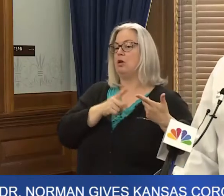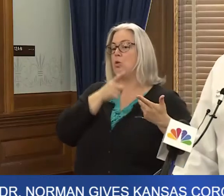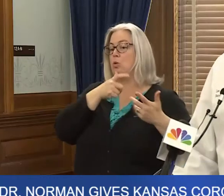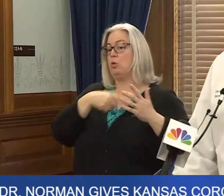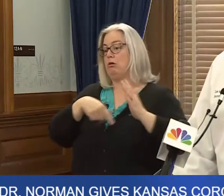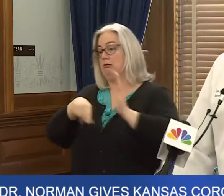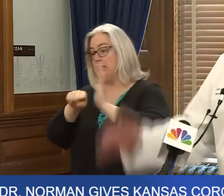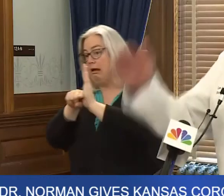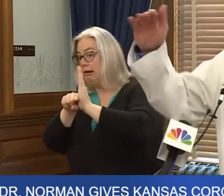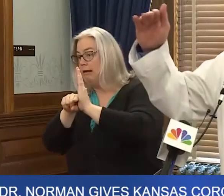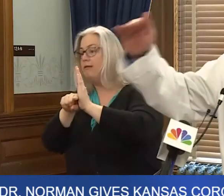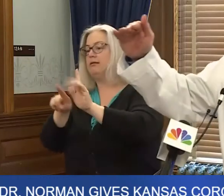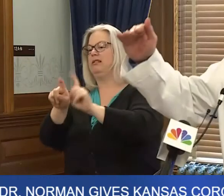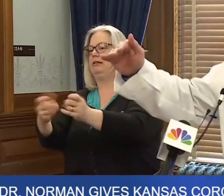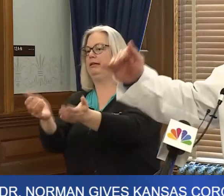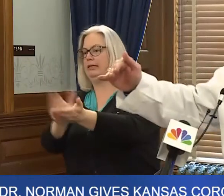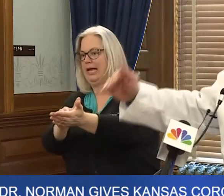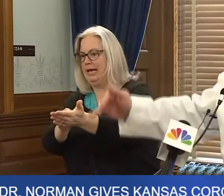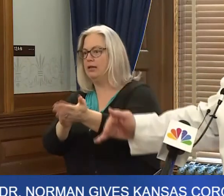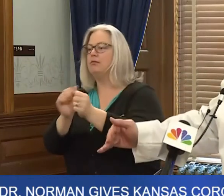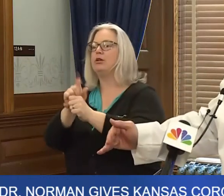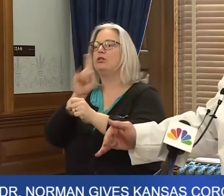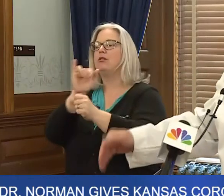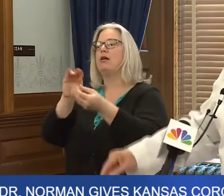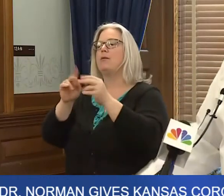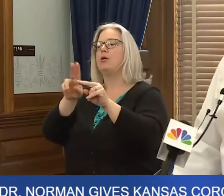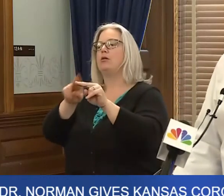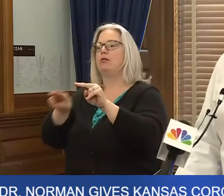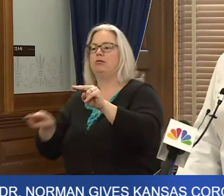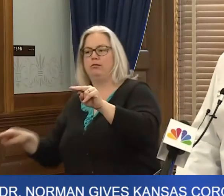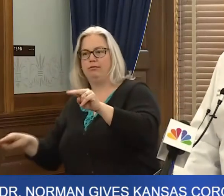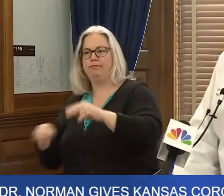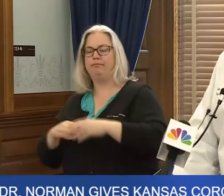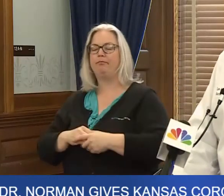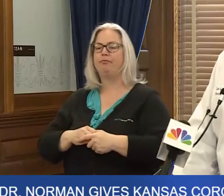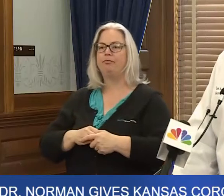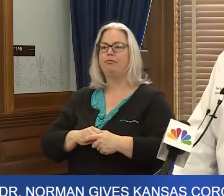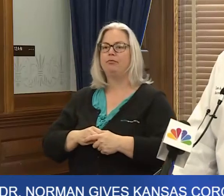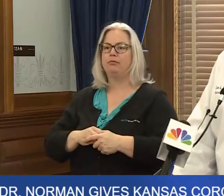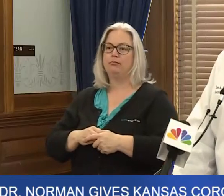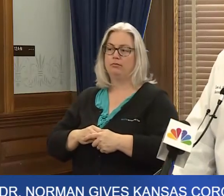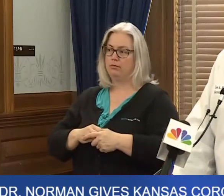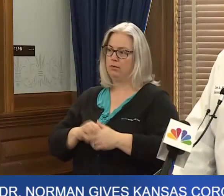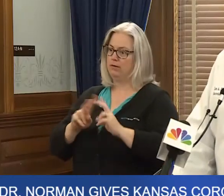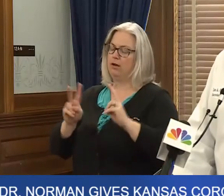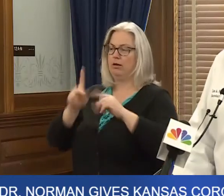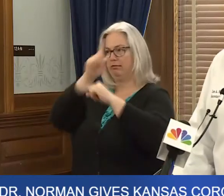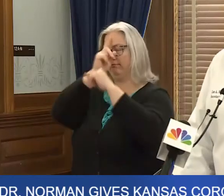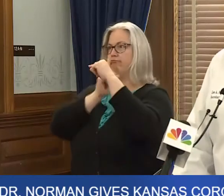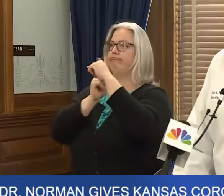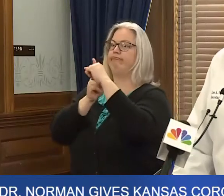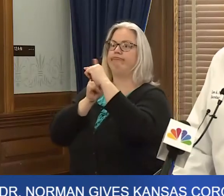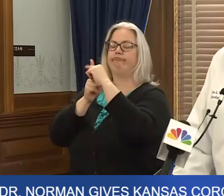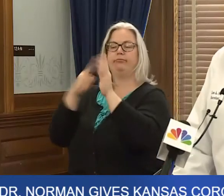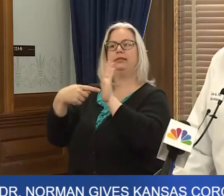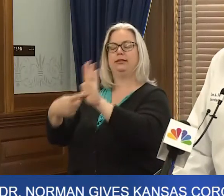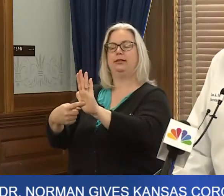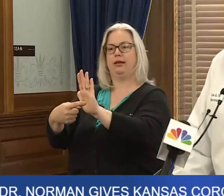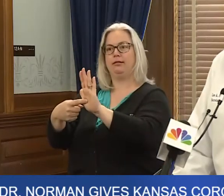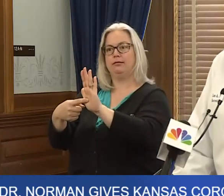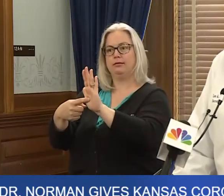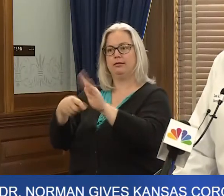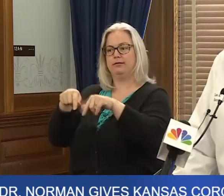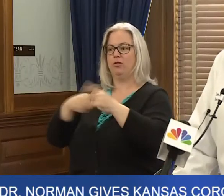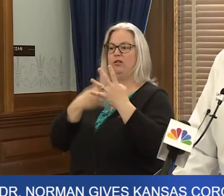negative, and then having that number continue to drop down, which is a very encouraging sign for